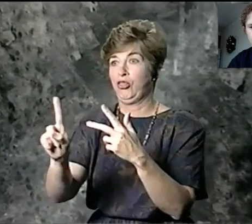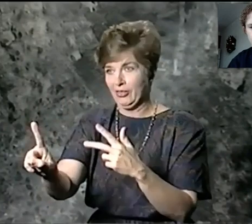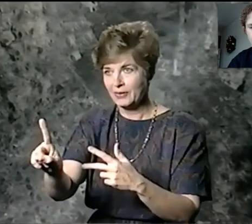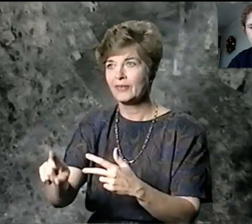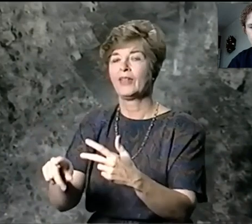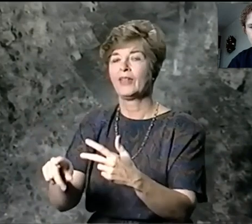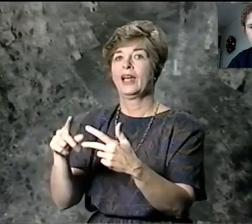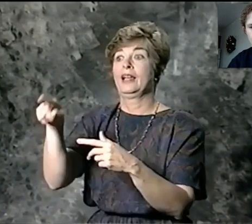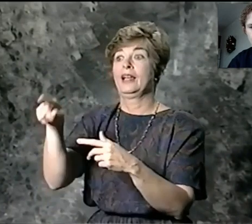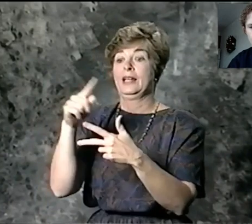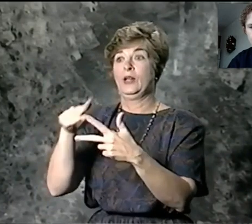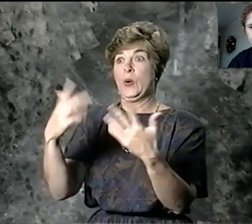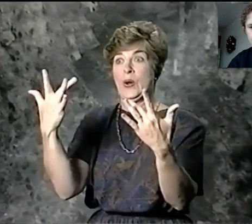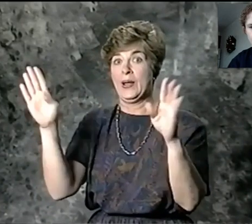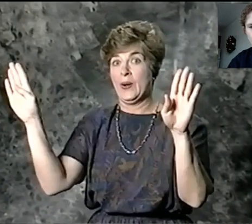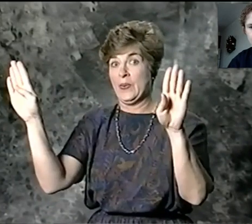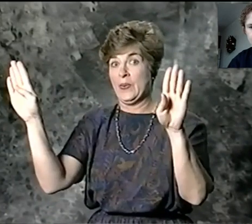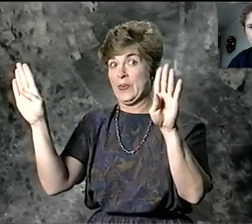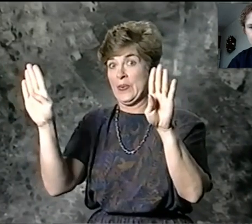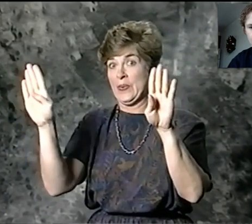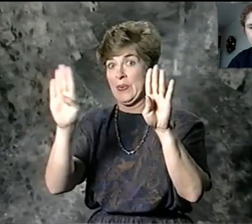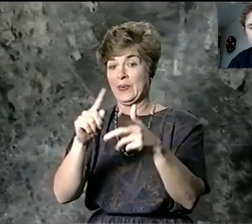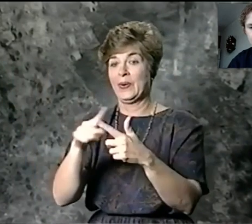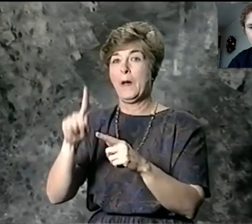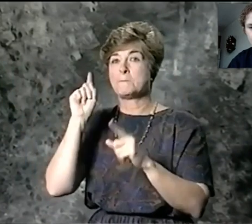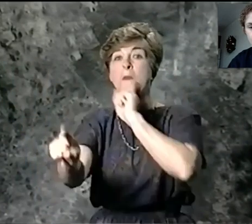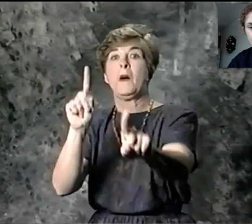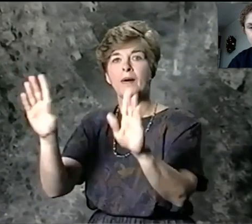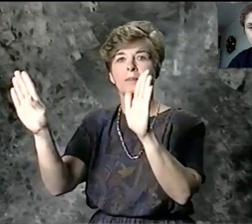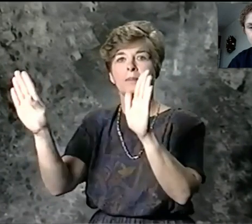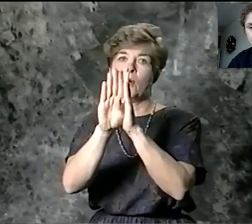5. They walk into the elevator as the door's closing.